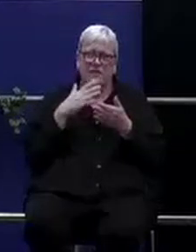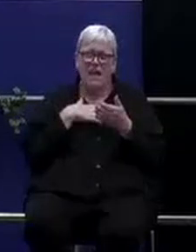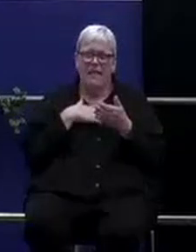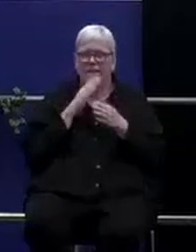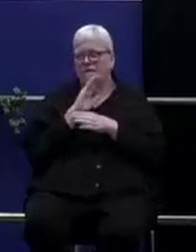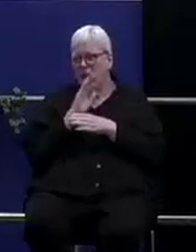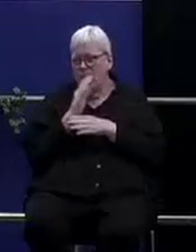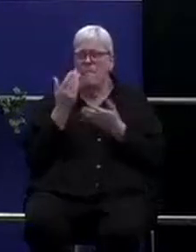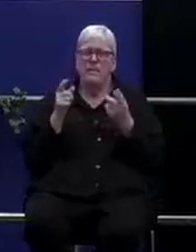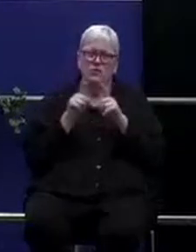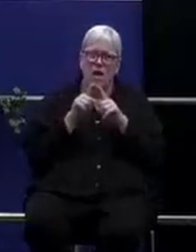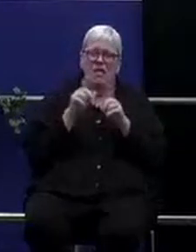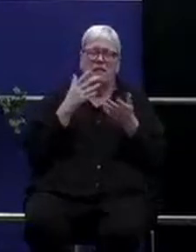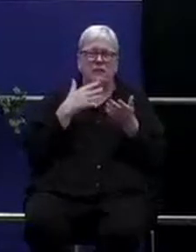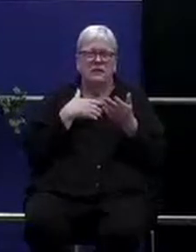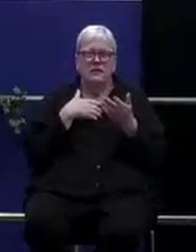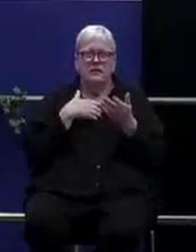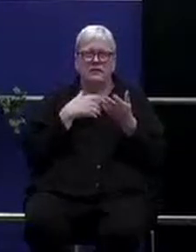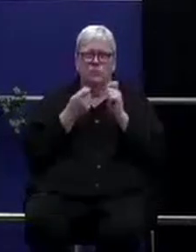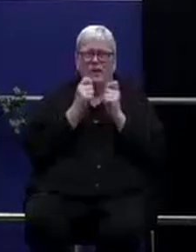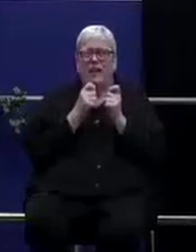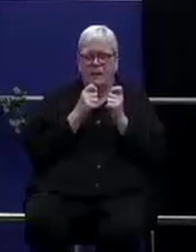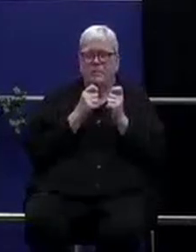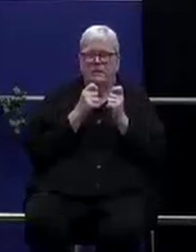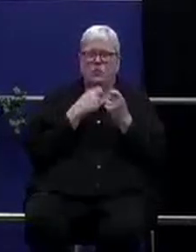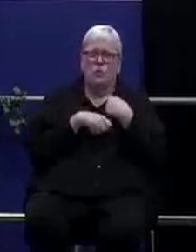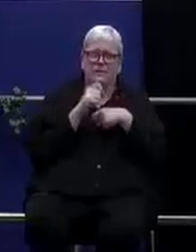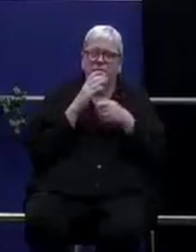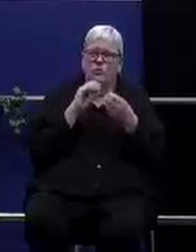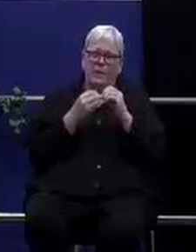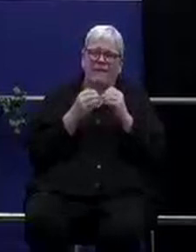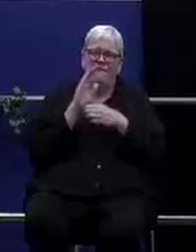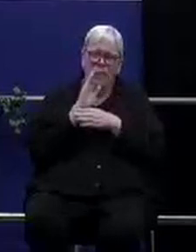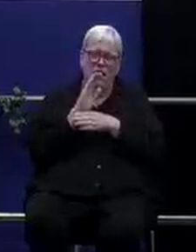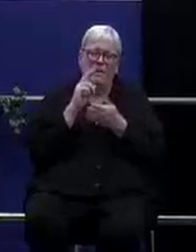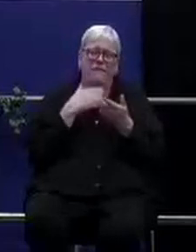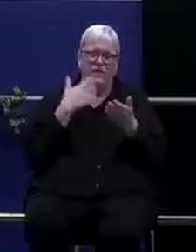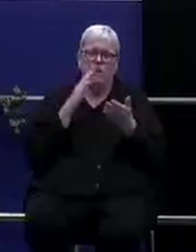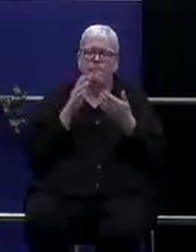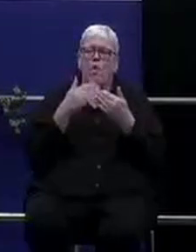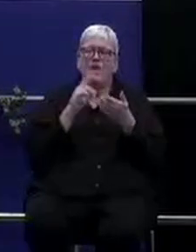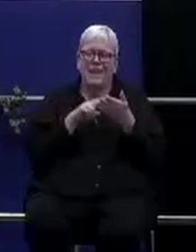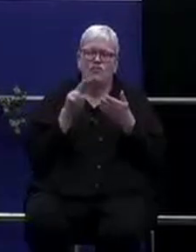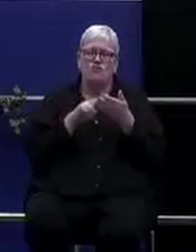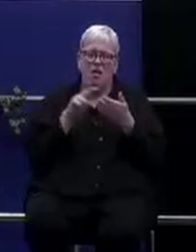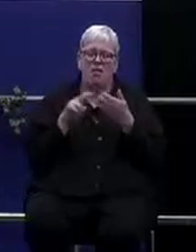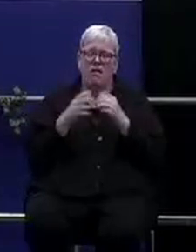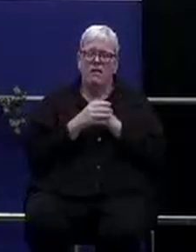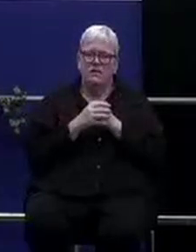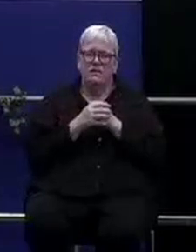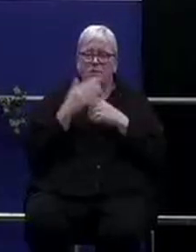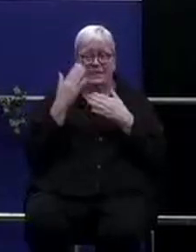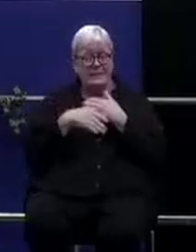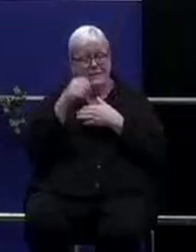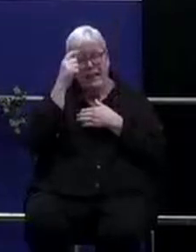well. That's if I'm going to adapt, that feels to me like the natural place for me to put my attention. But you never say